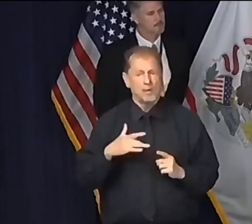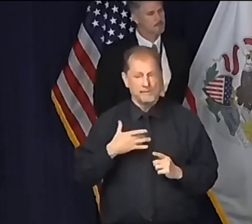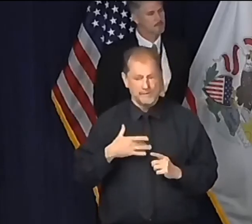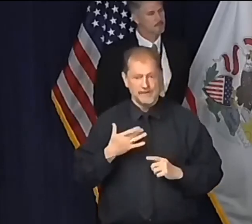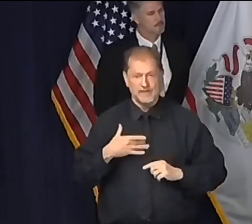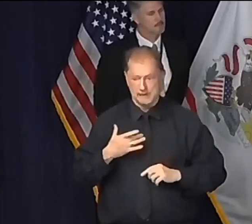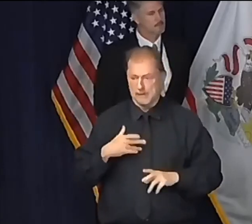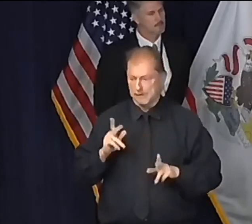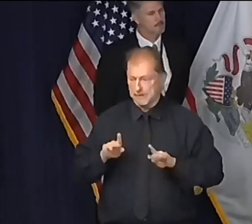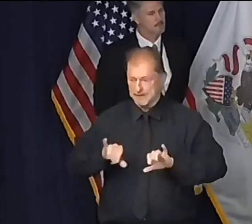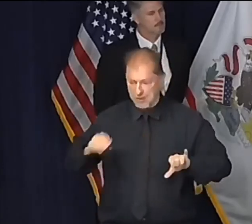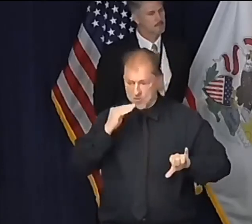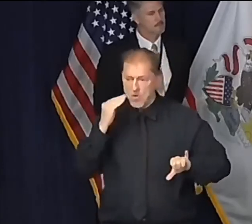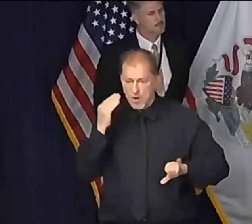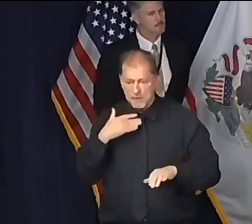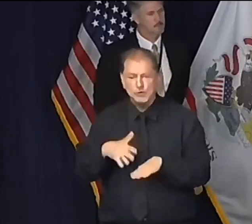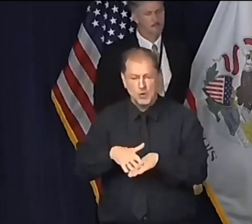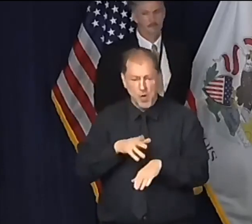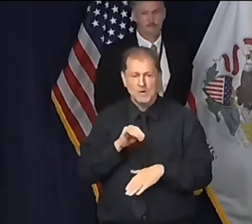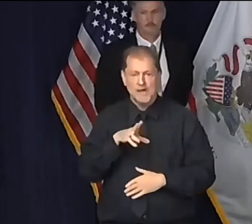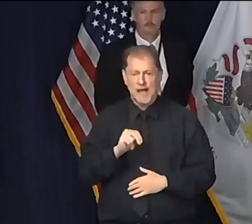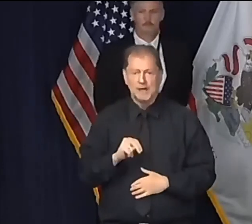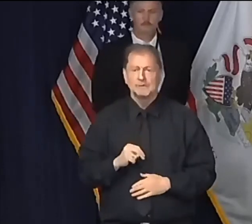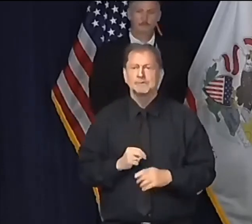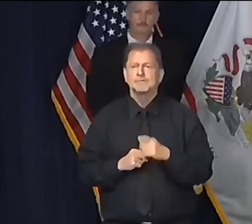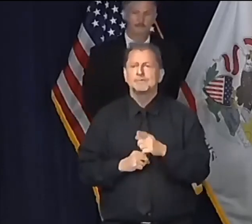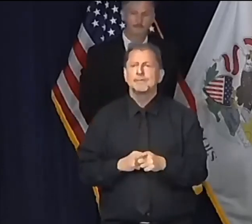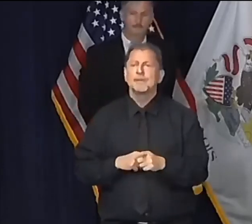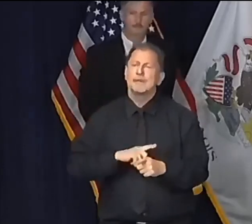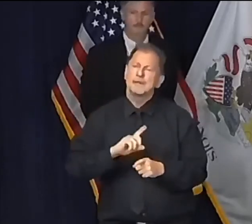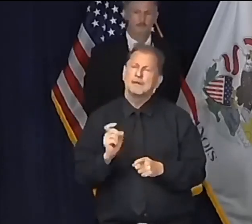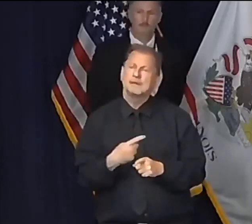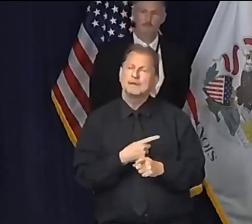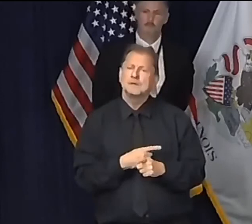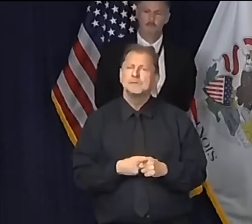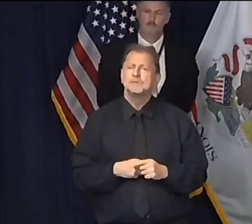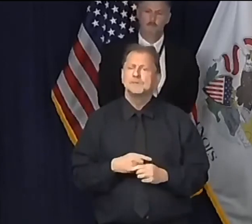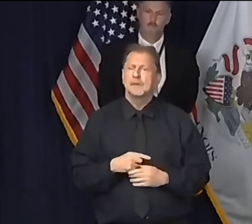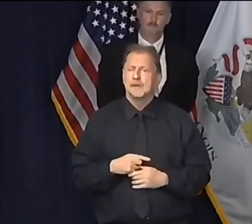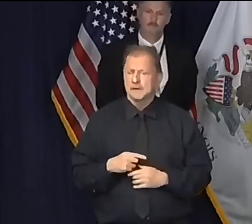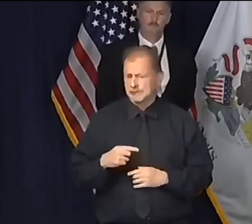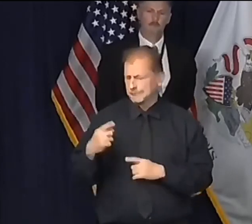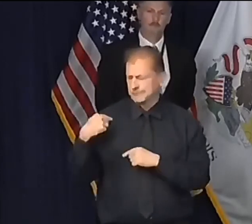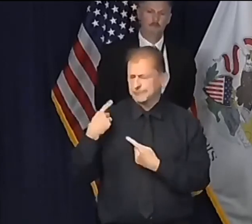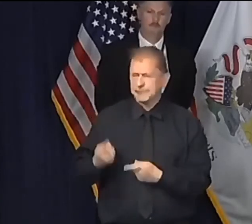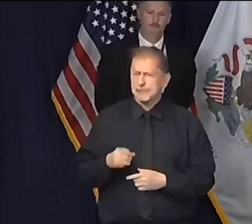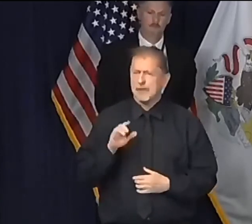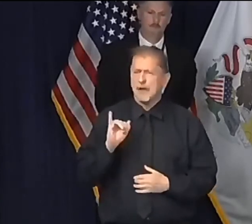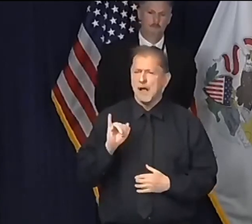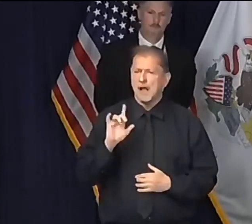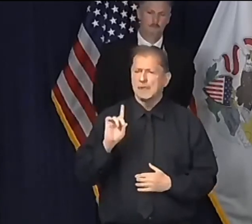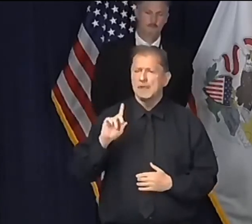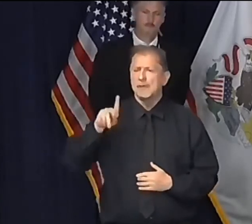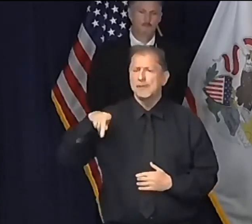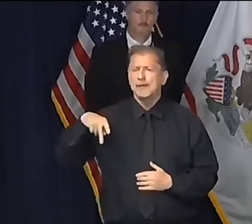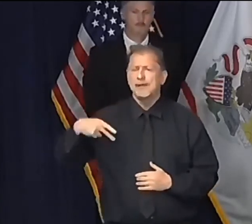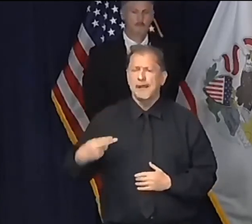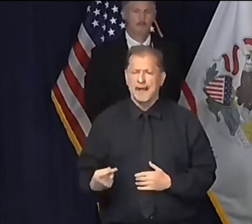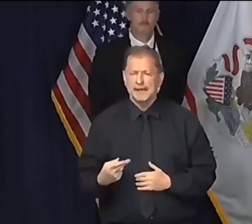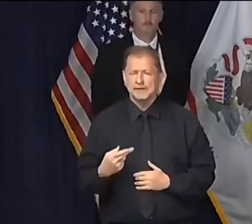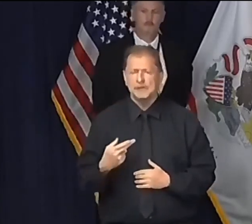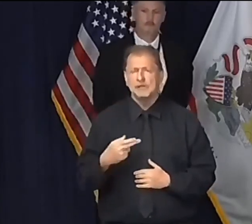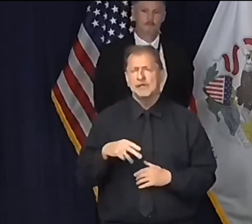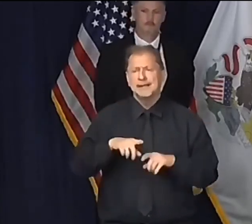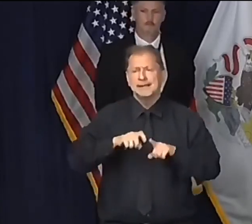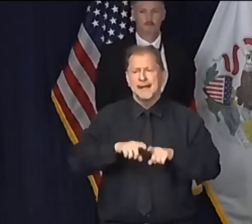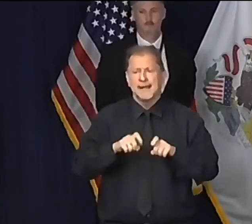continue to follow the data and give you more as we get it. Dr. Ezike, a question for you. Up until yesterday, IDPH, the data on the tests was